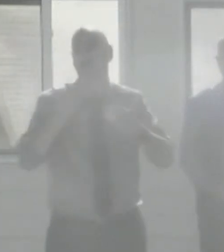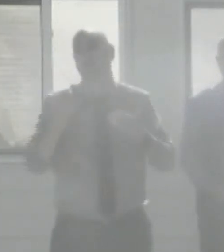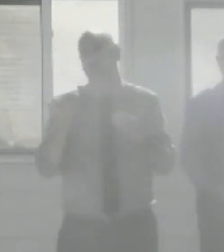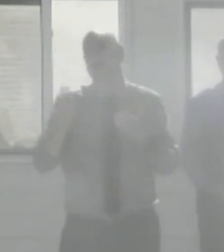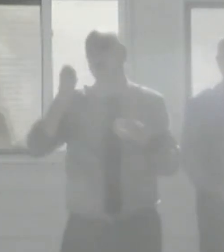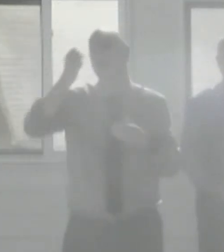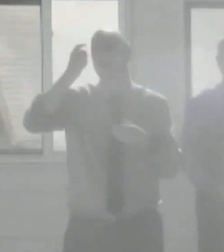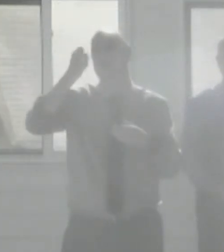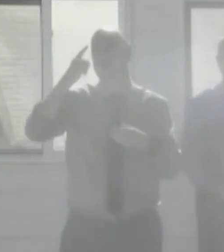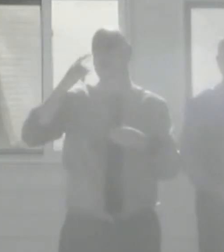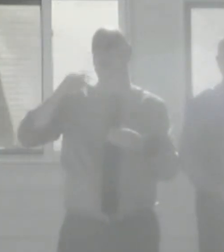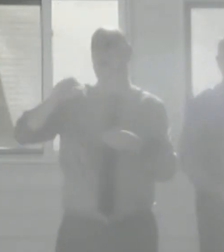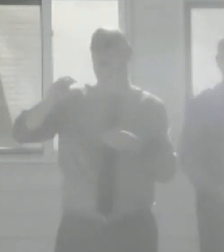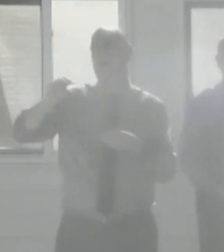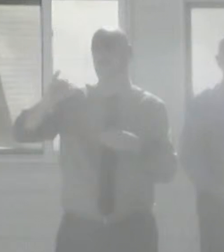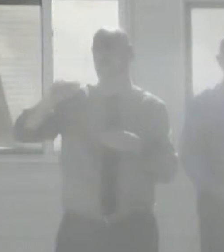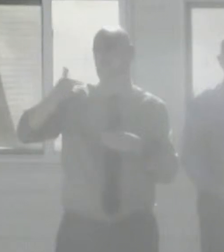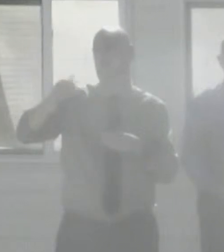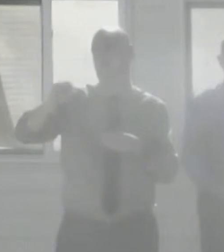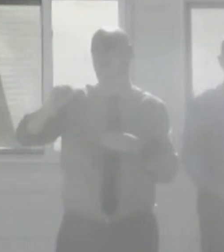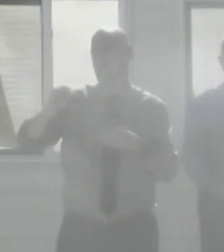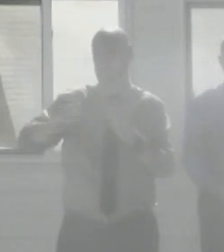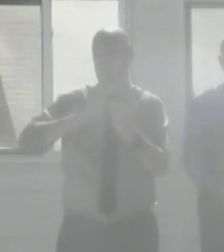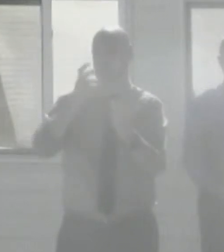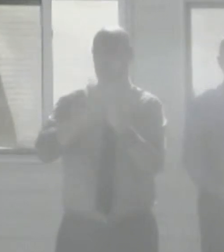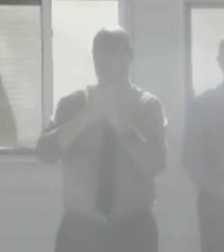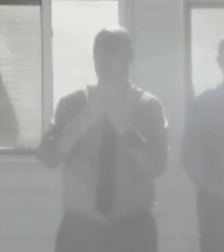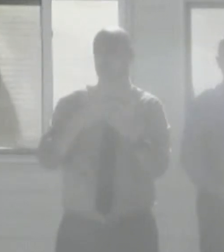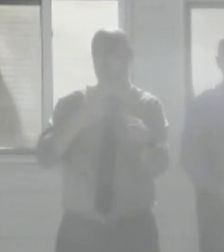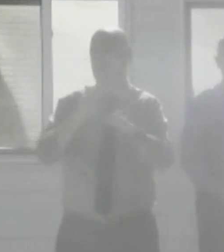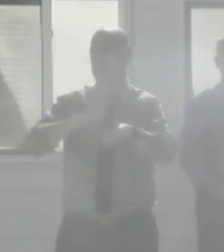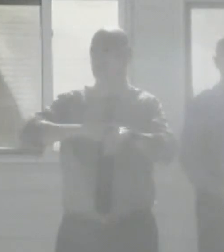gonna utilize Tiger Dams going forward.